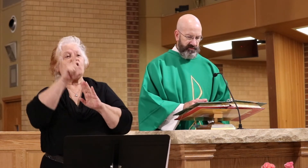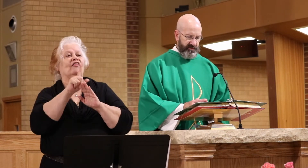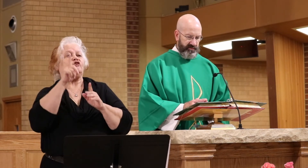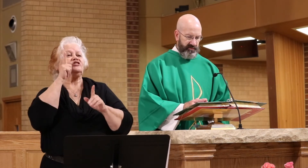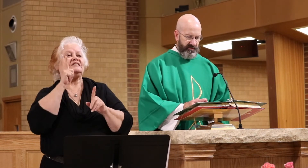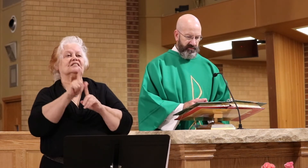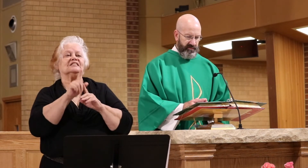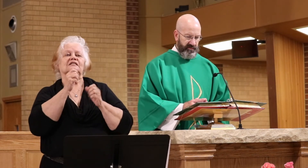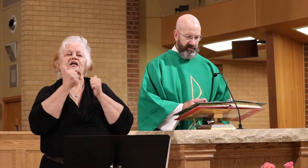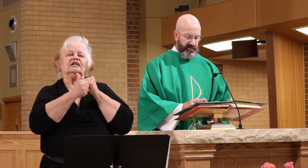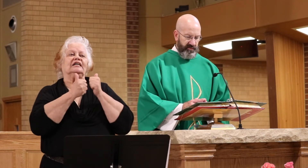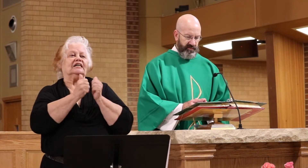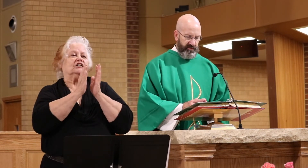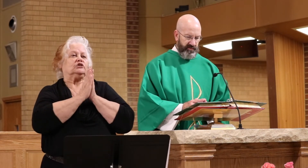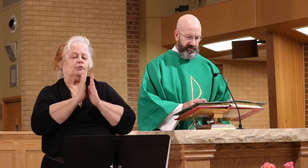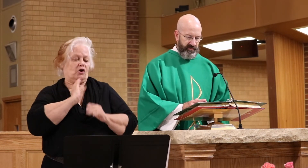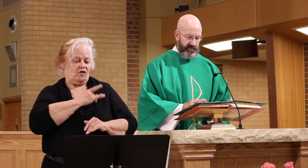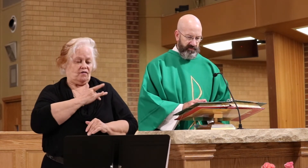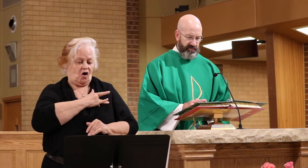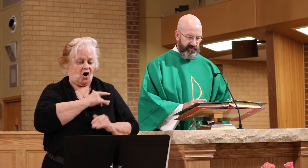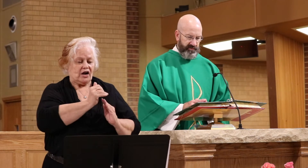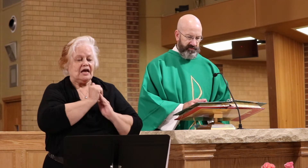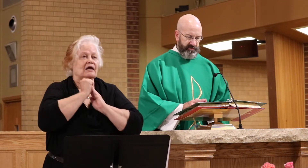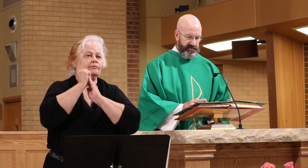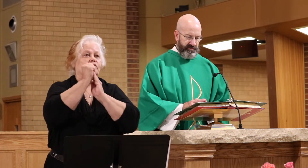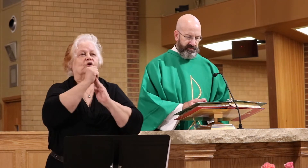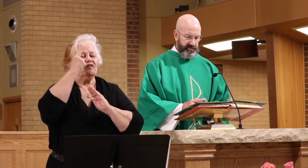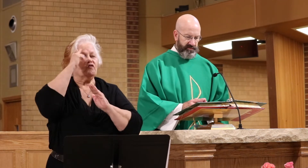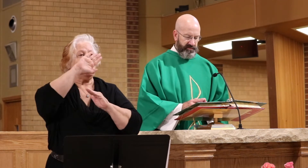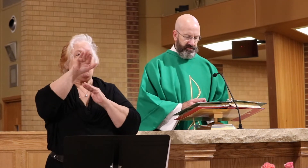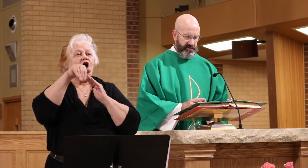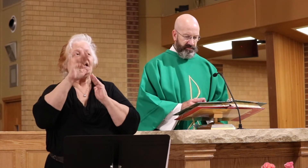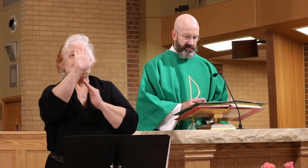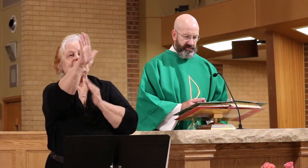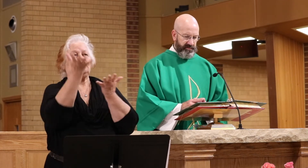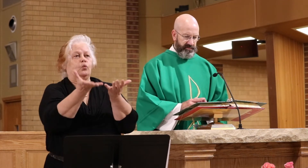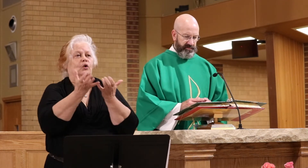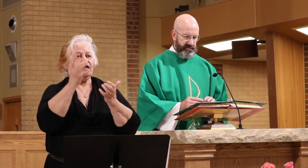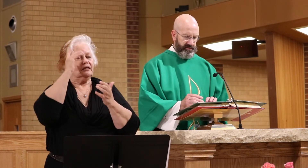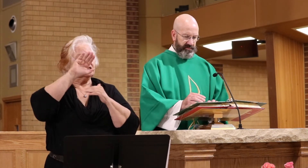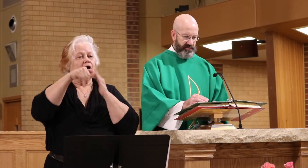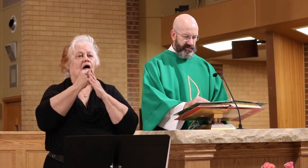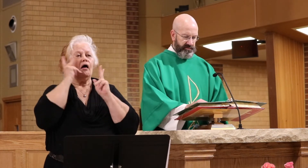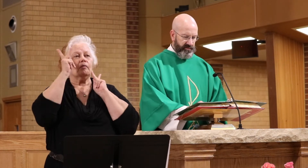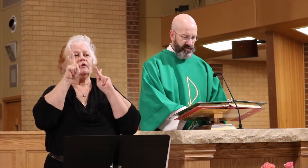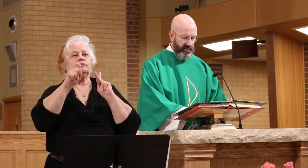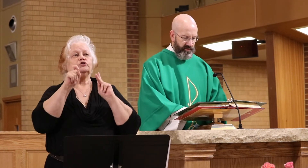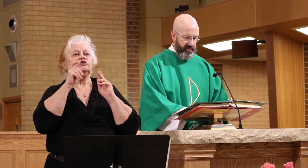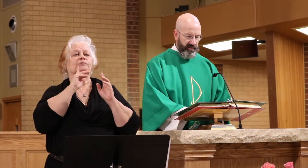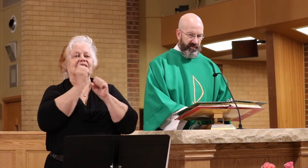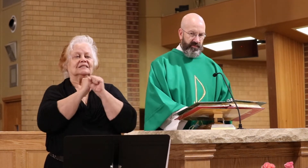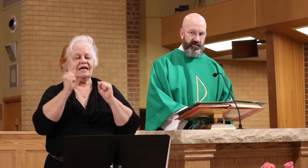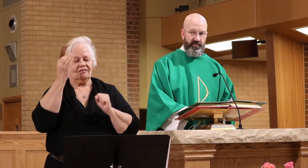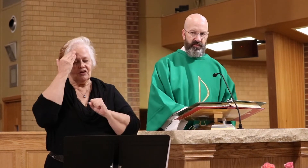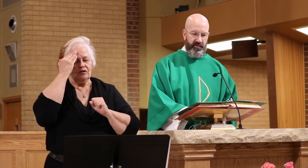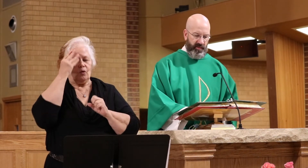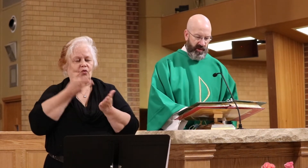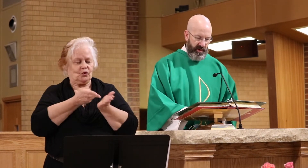our heart be directed. For His will it is that all humanity should be saved and come to the knowledge of the truth.